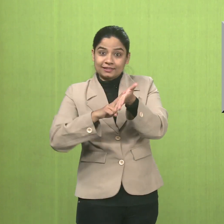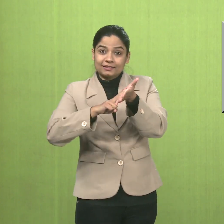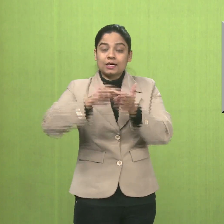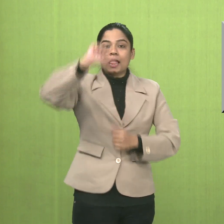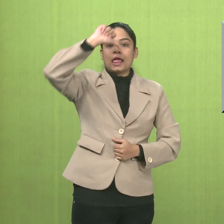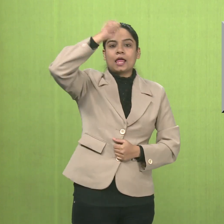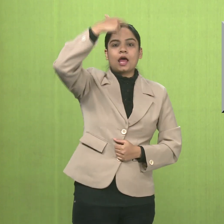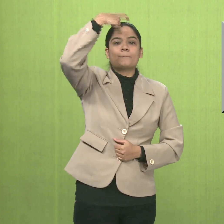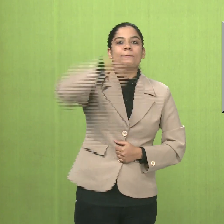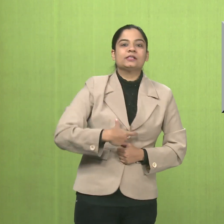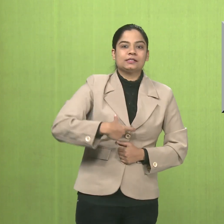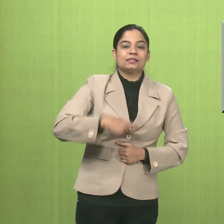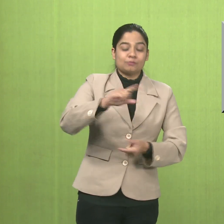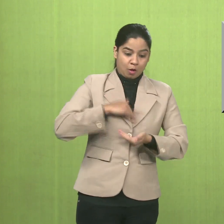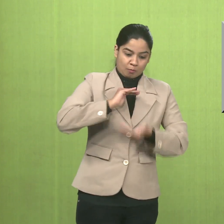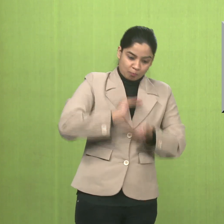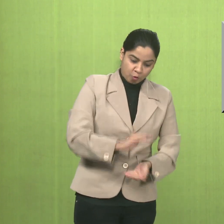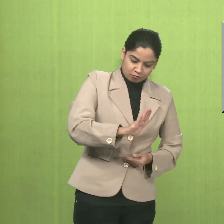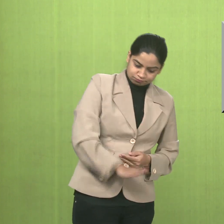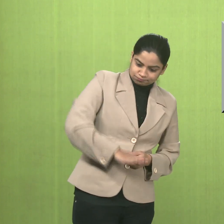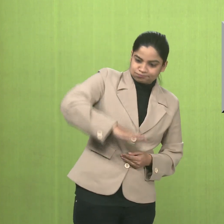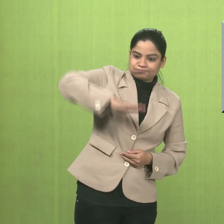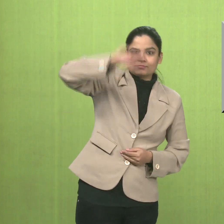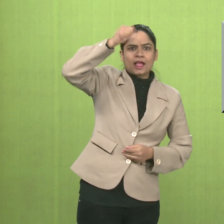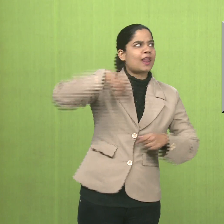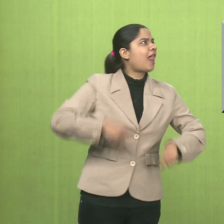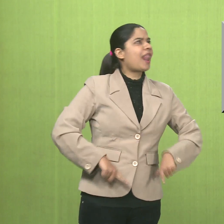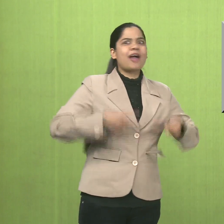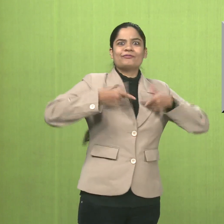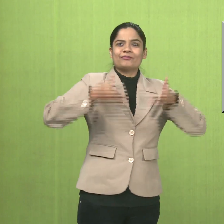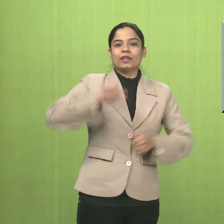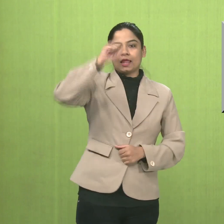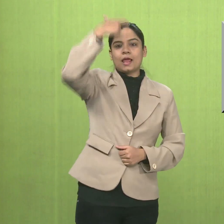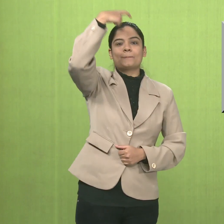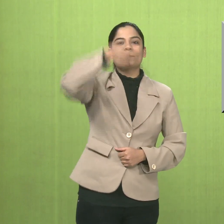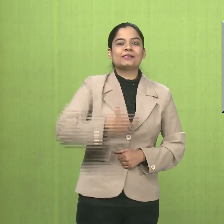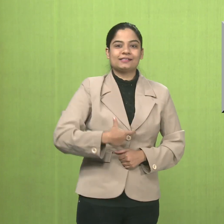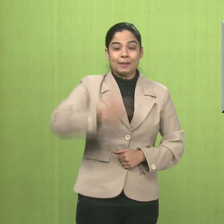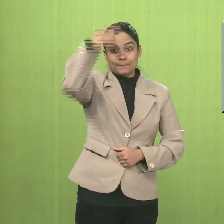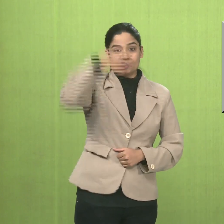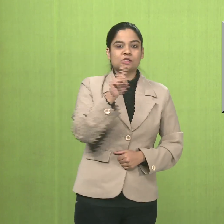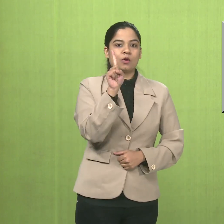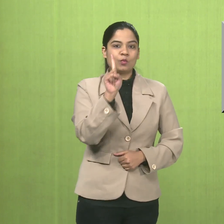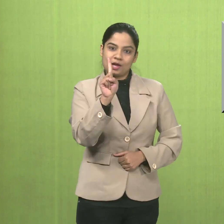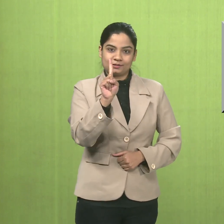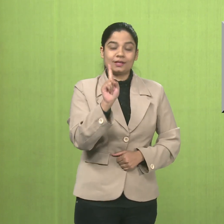Indian is a person who's from India, following its people, customs,